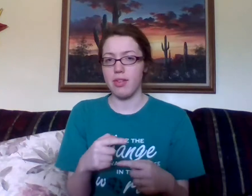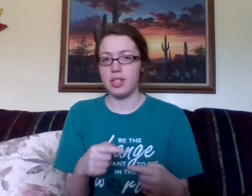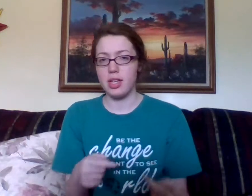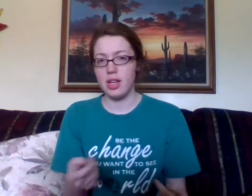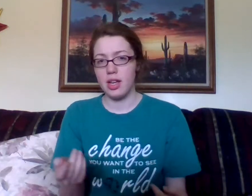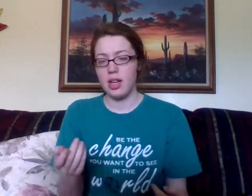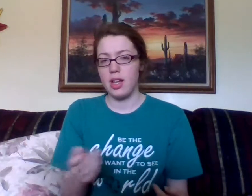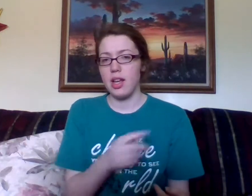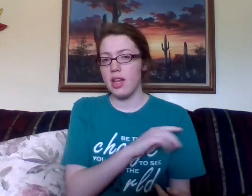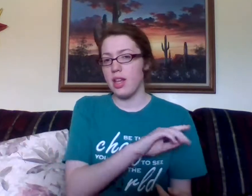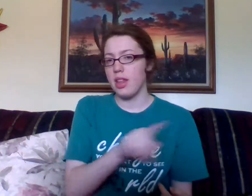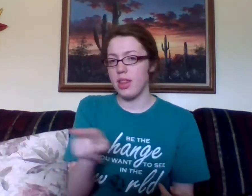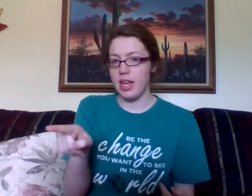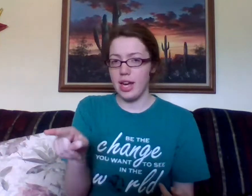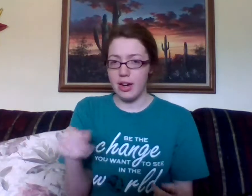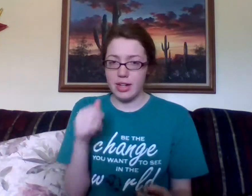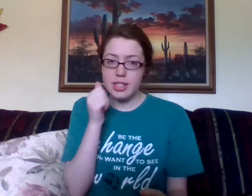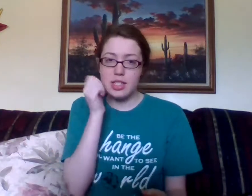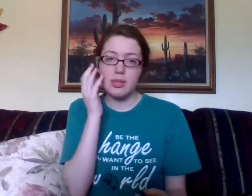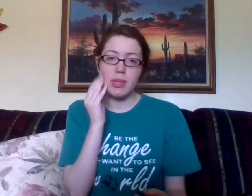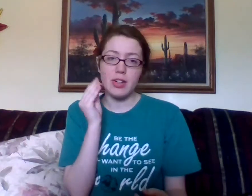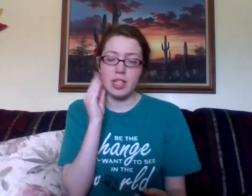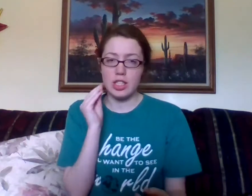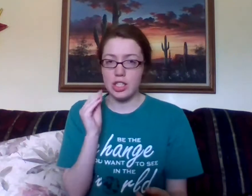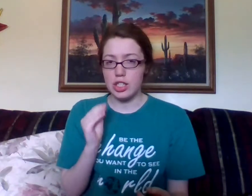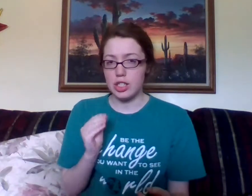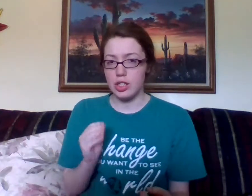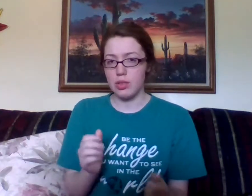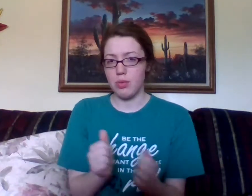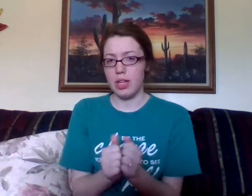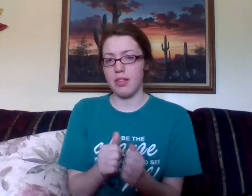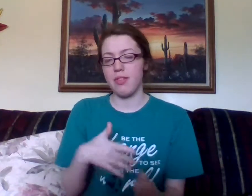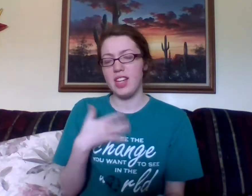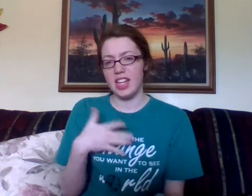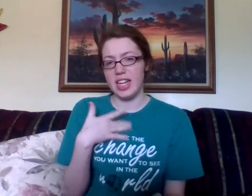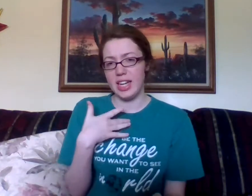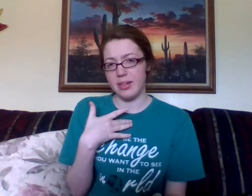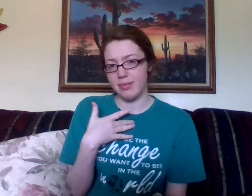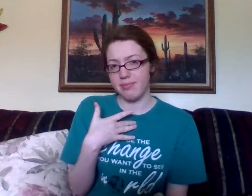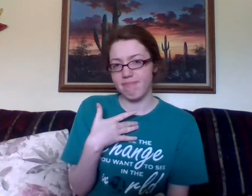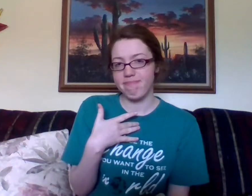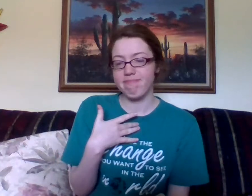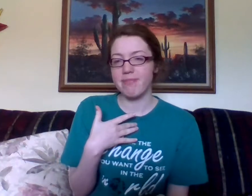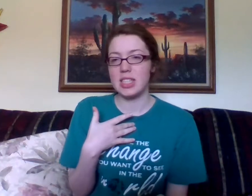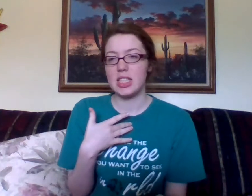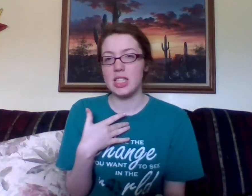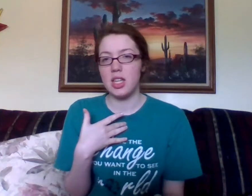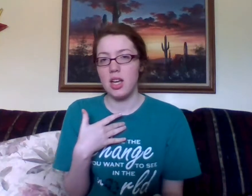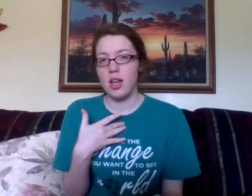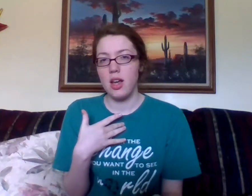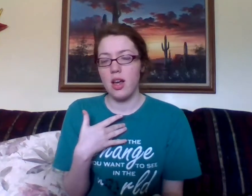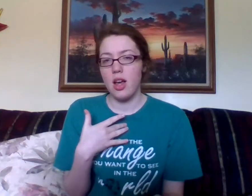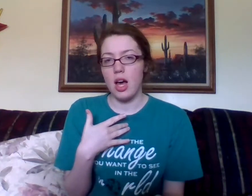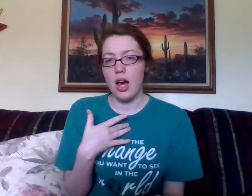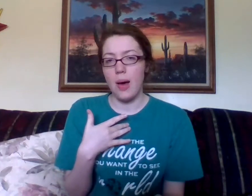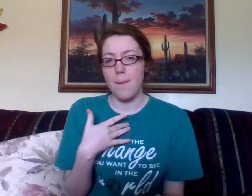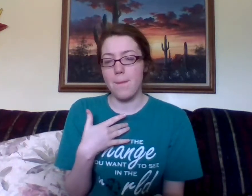about their experiences with feeling